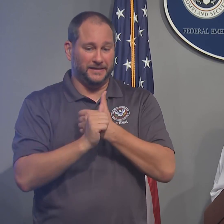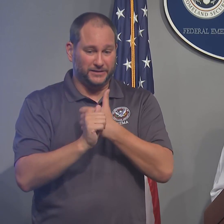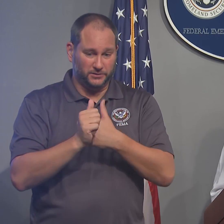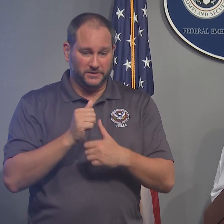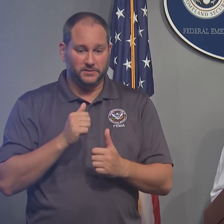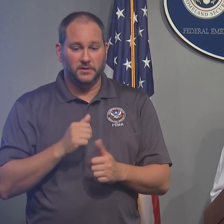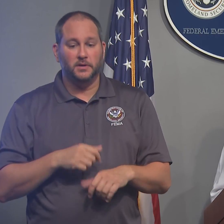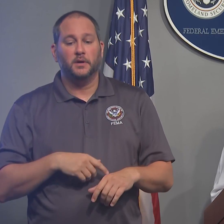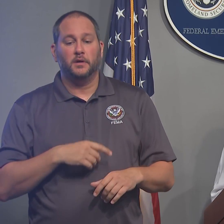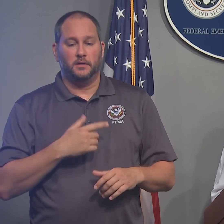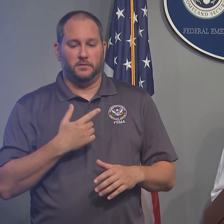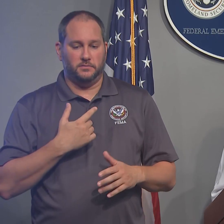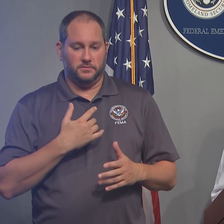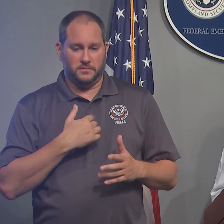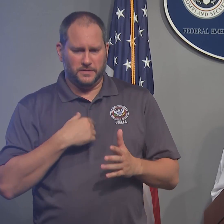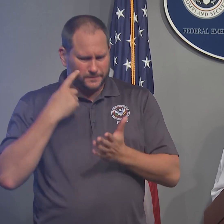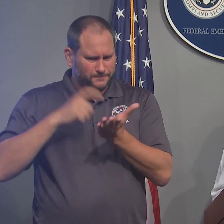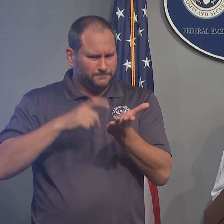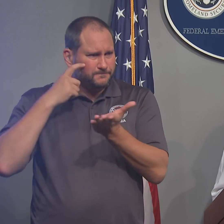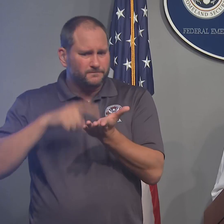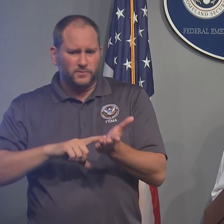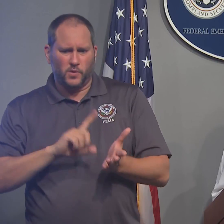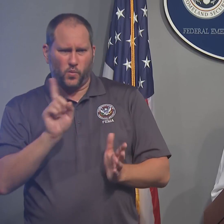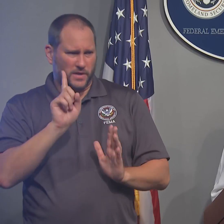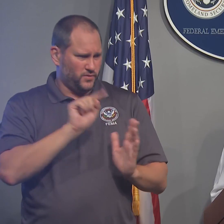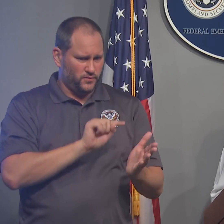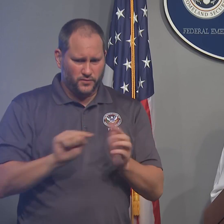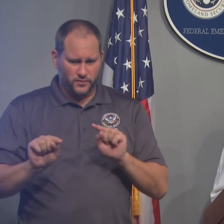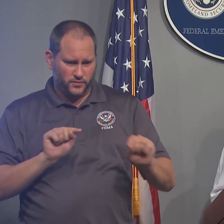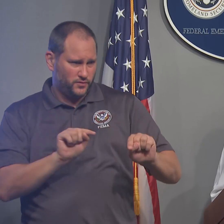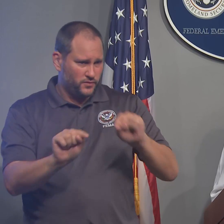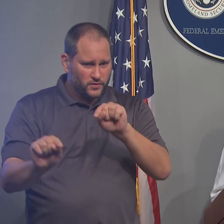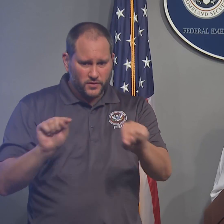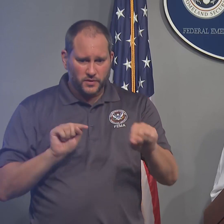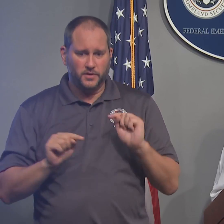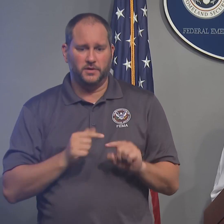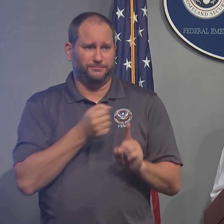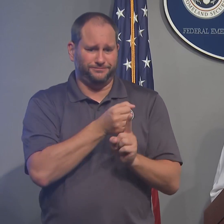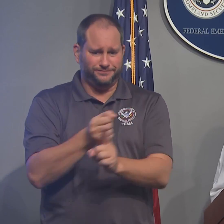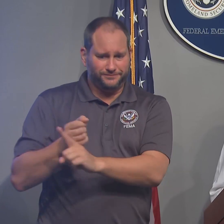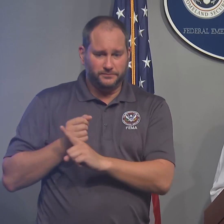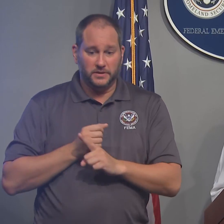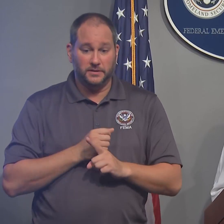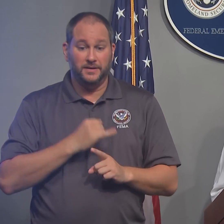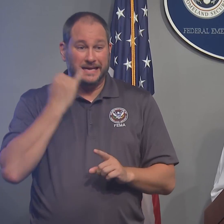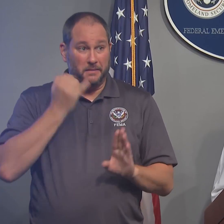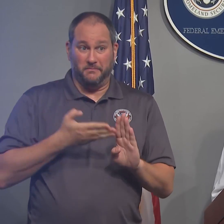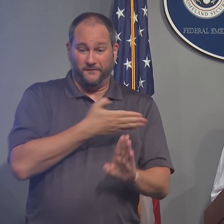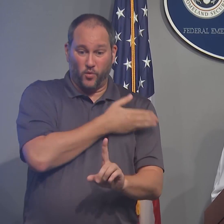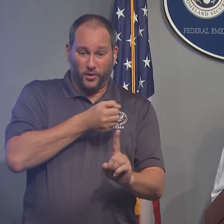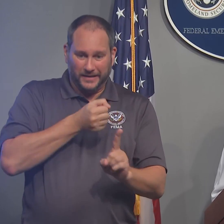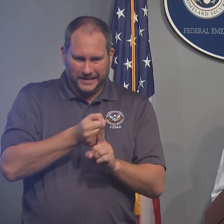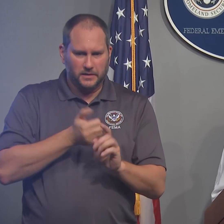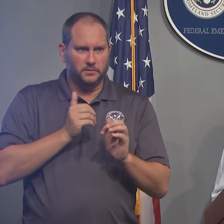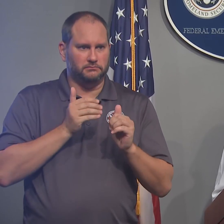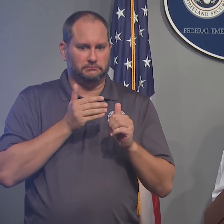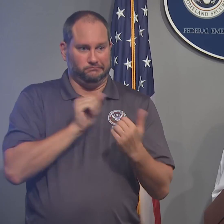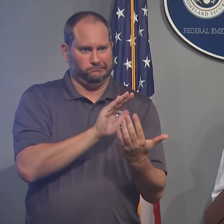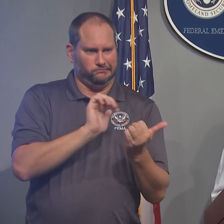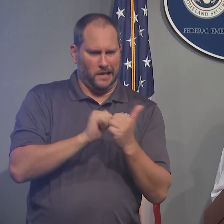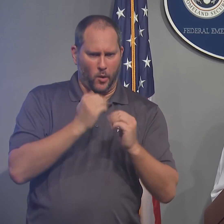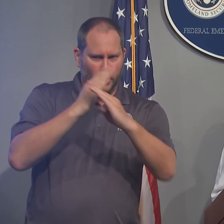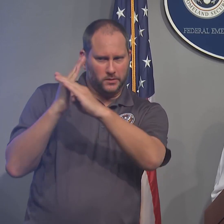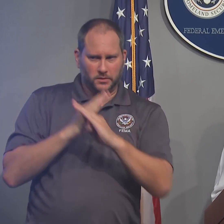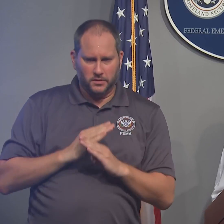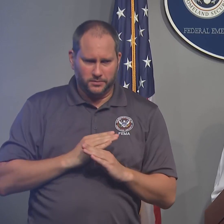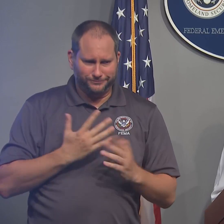current projected path of the hurricane, and we're trying to assess any pre-landfall concerns. In addition, we're working with the states, tribes,